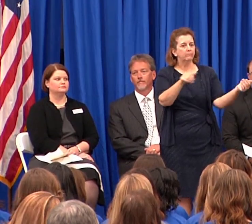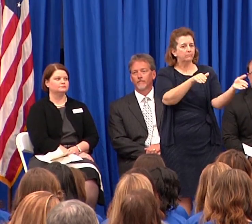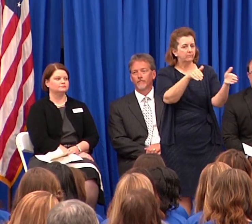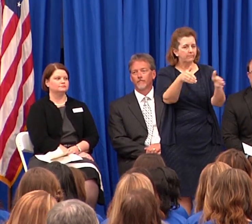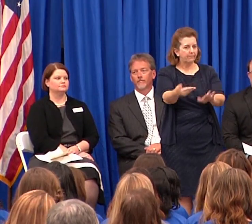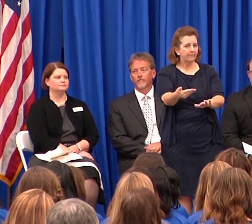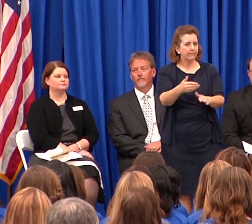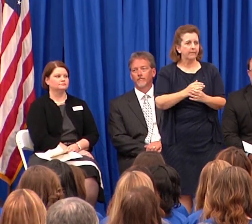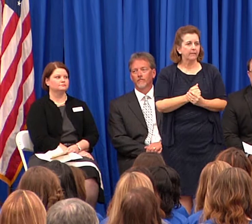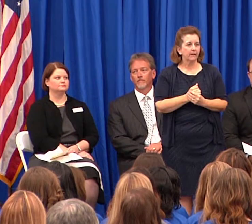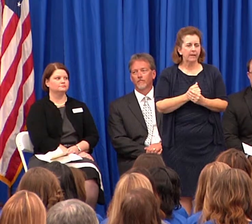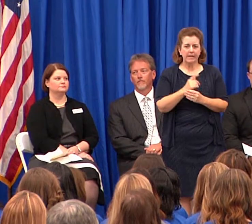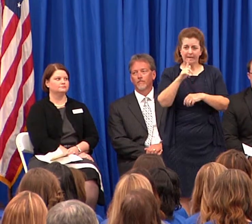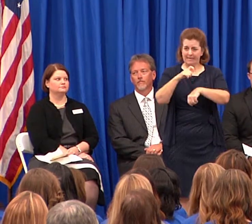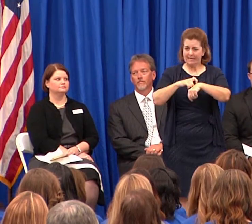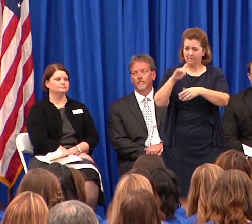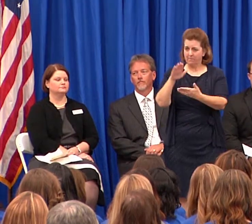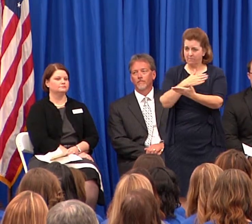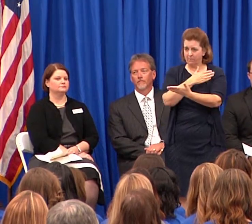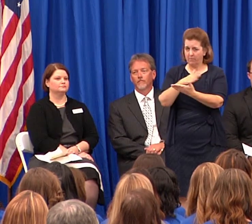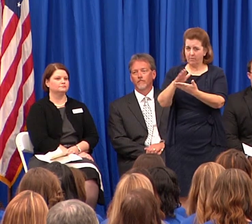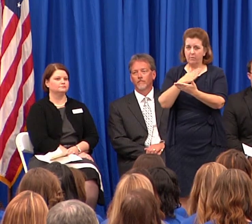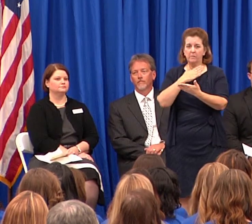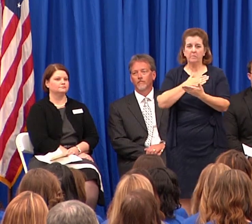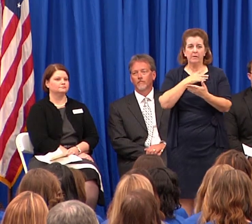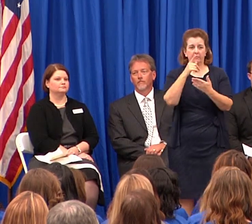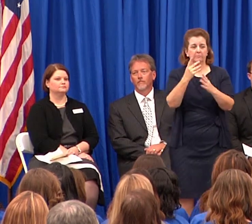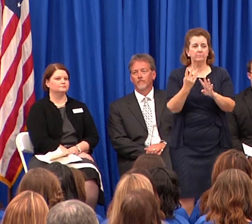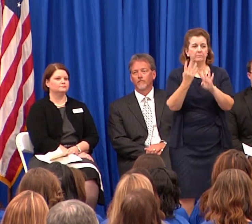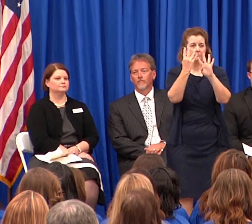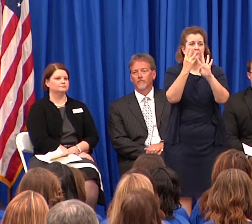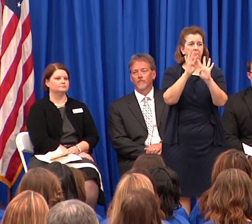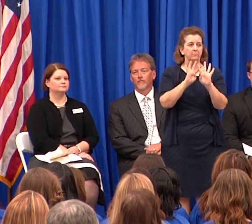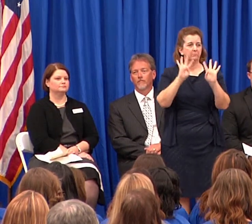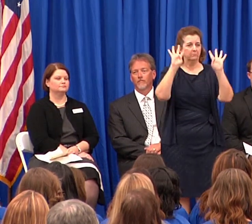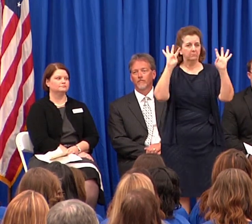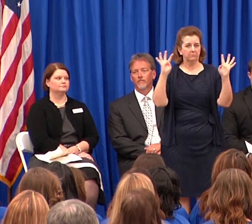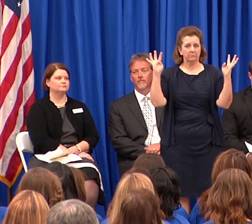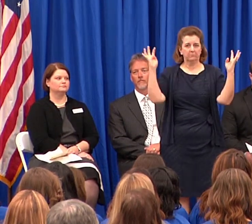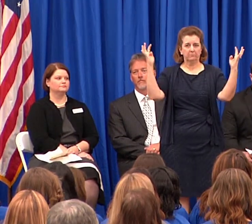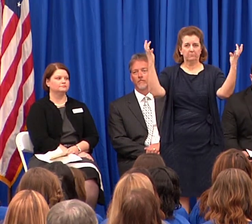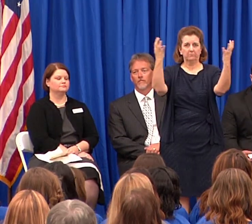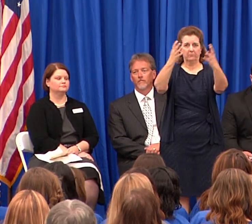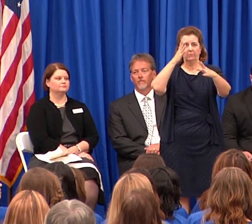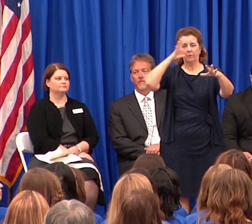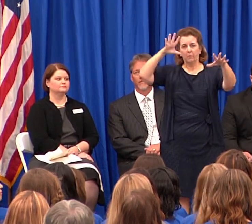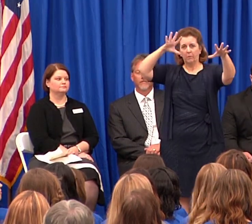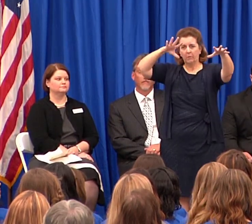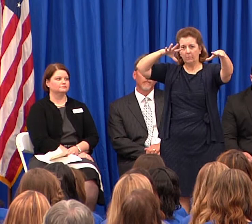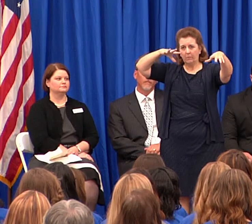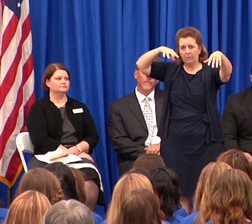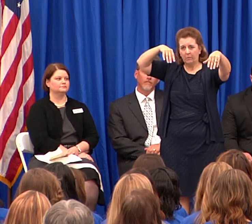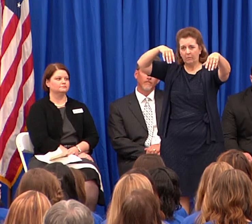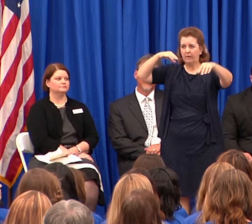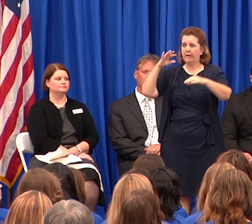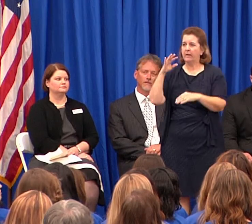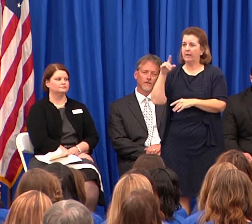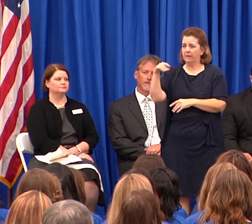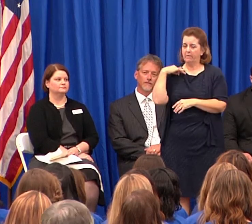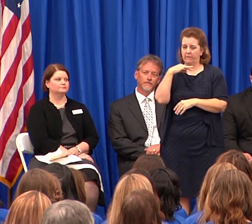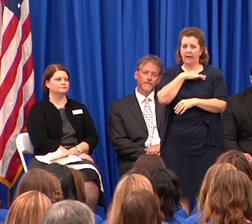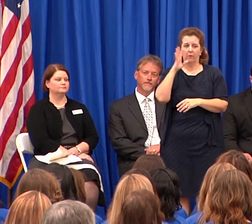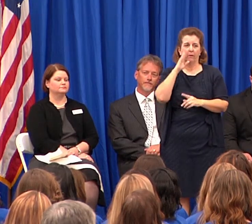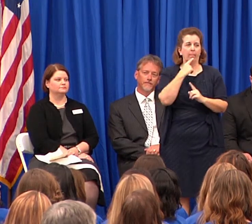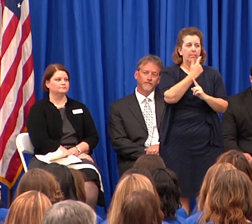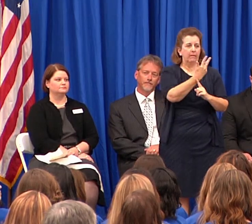Graduates, when the music starts, please stand and walk with your lamp to encircle the room. The lights will be dimmed and faculty will light your flame.